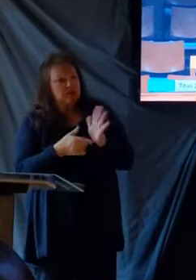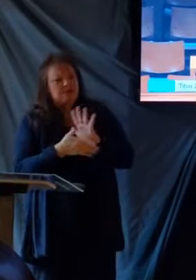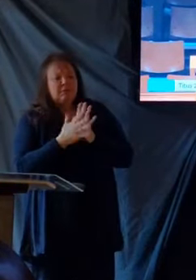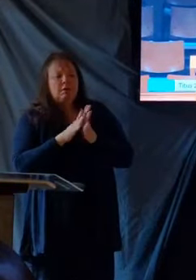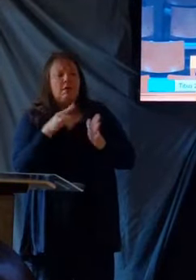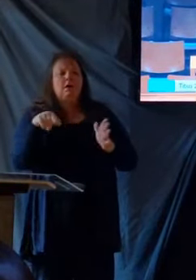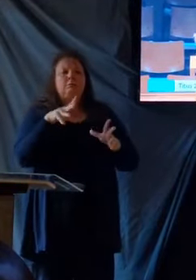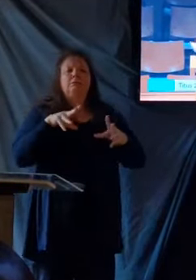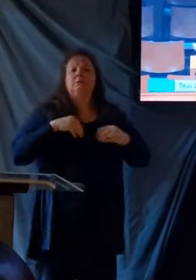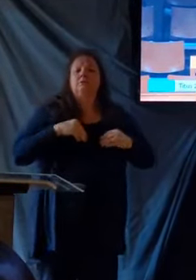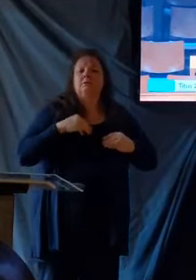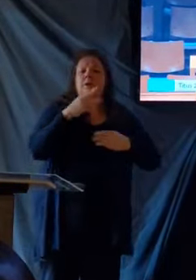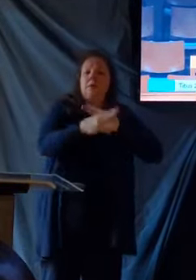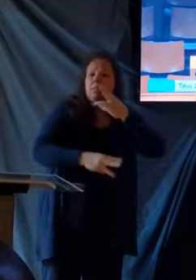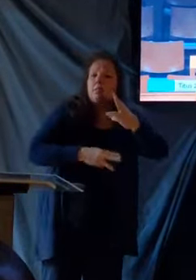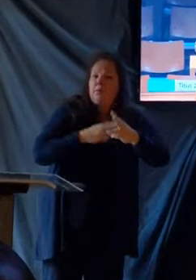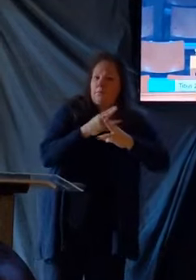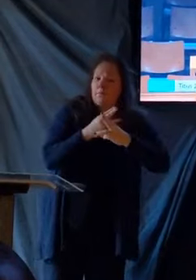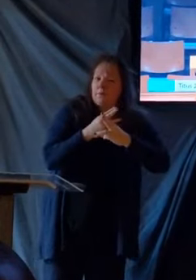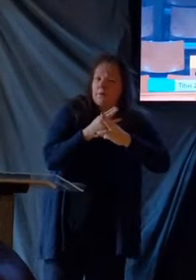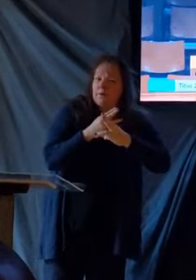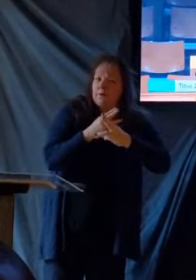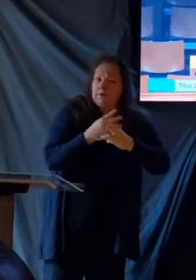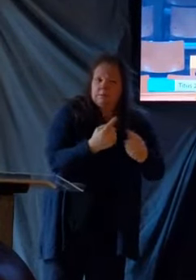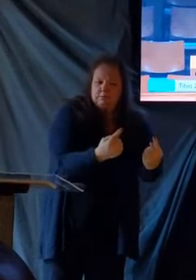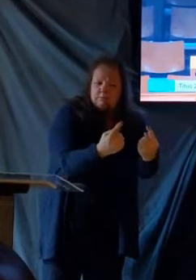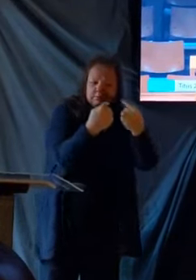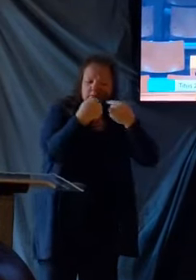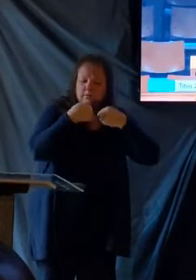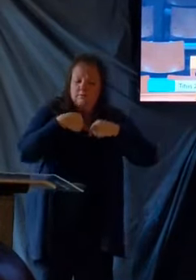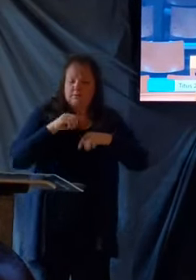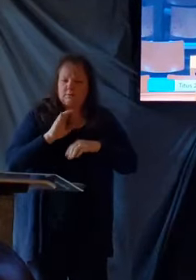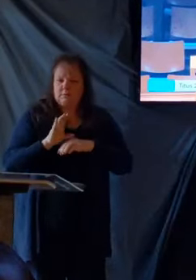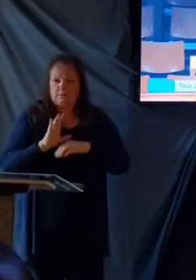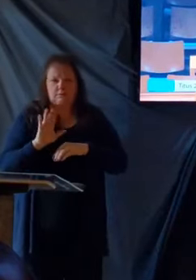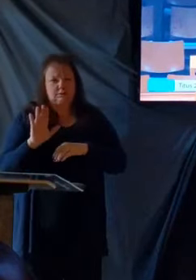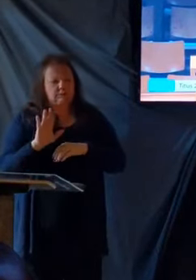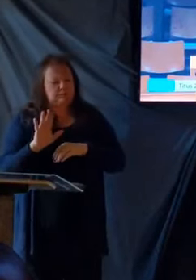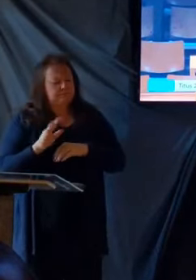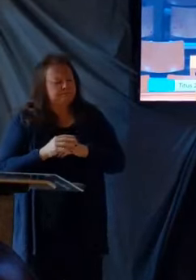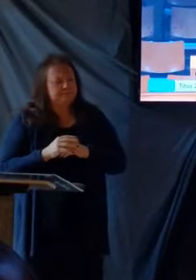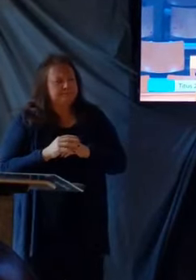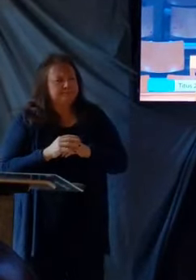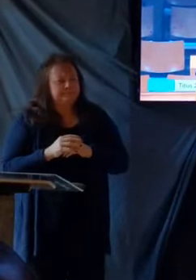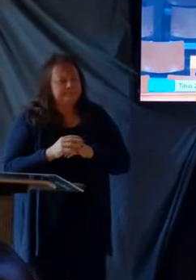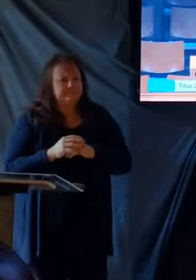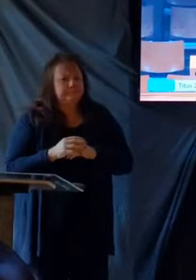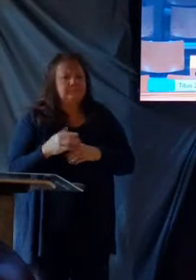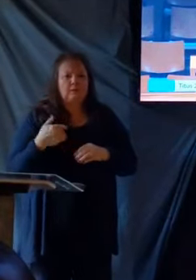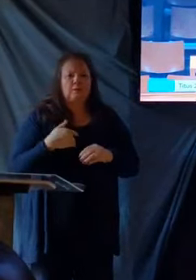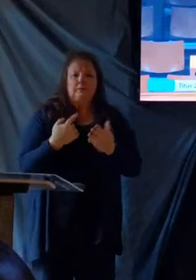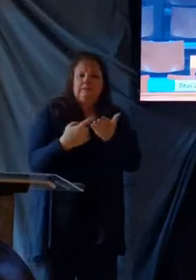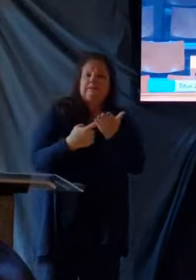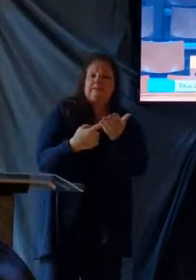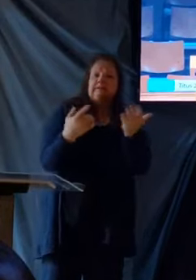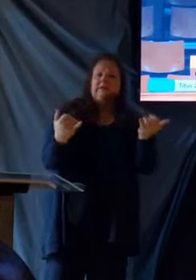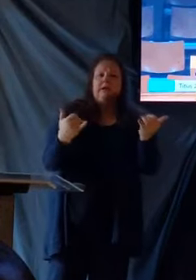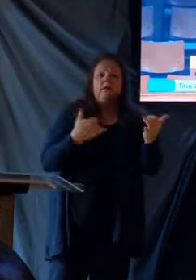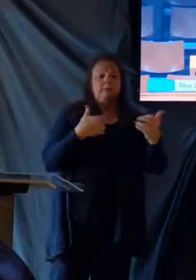becomes acceptable in the world somehow makes its way. So, you know, we talk now. We're